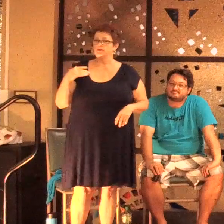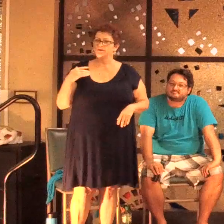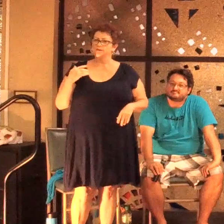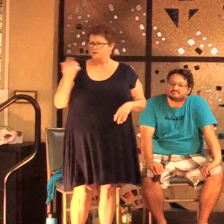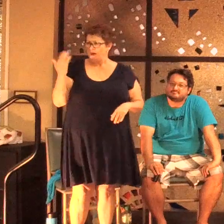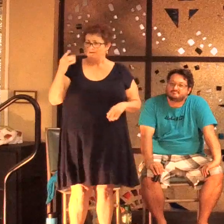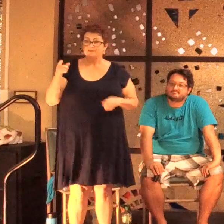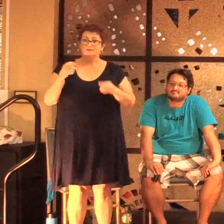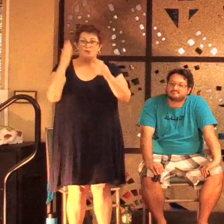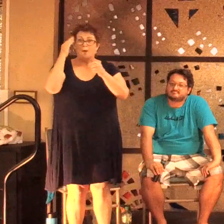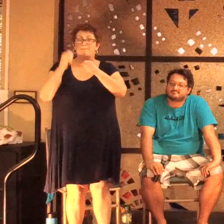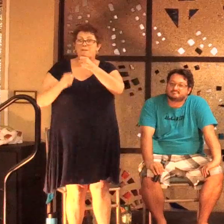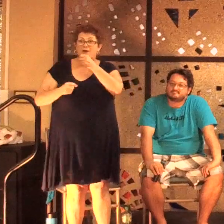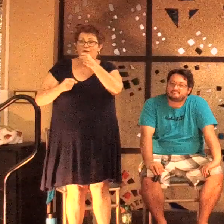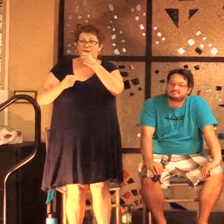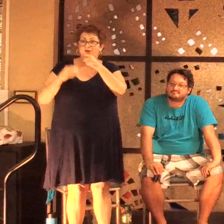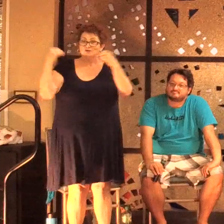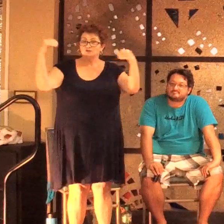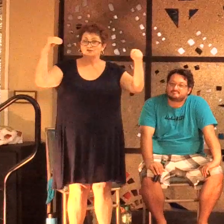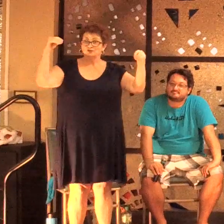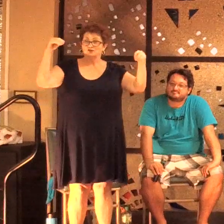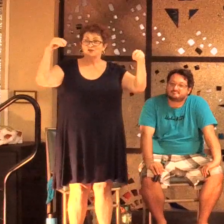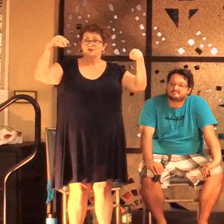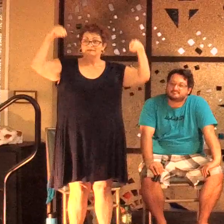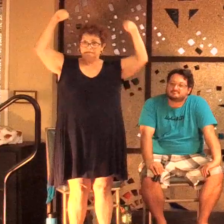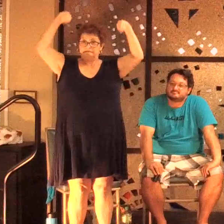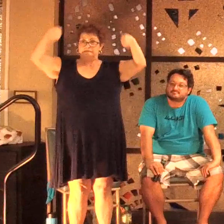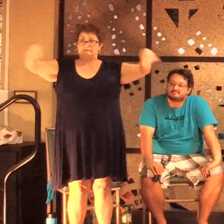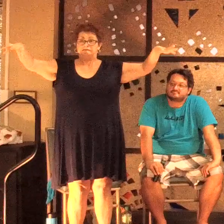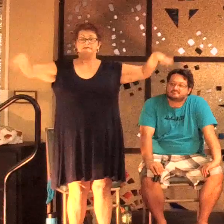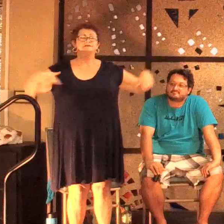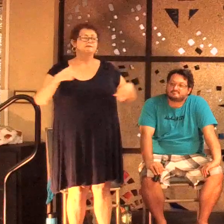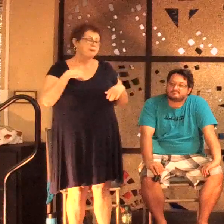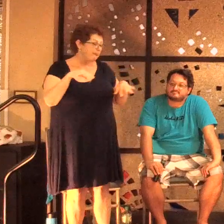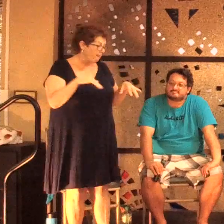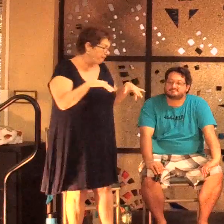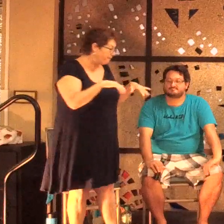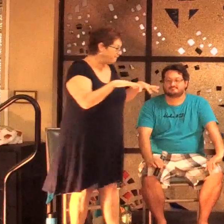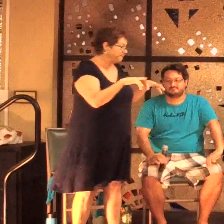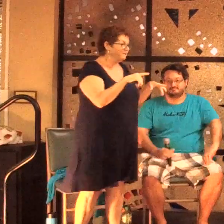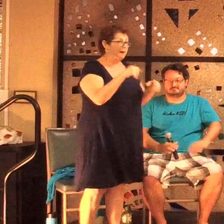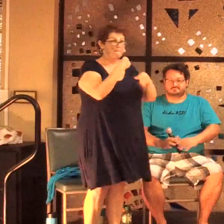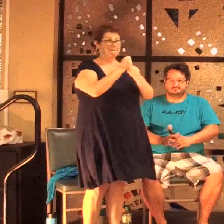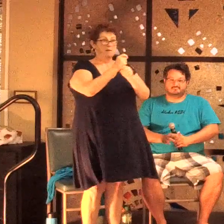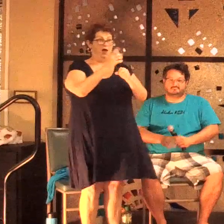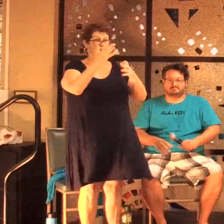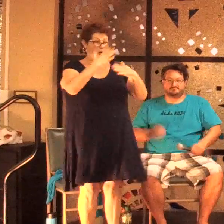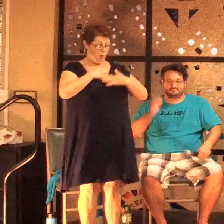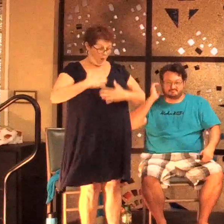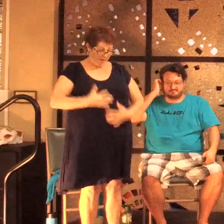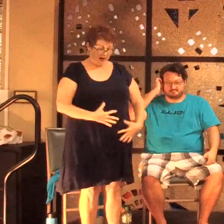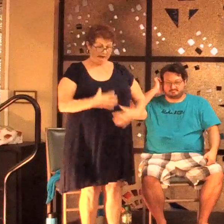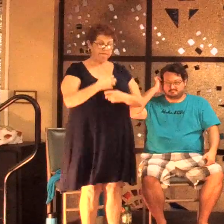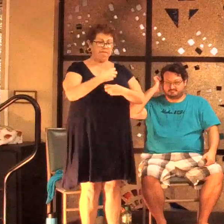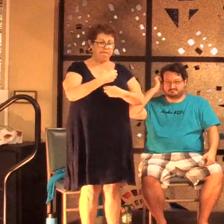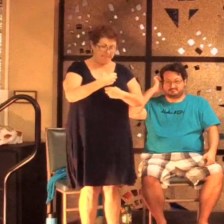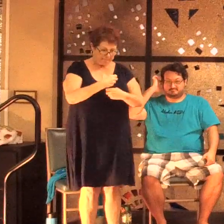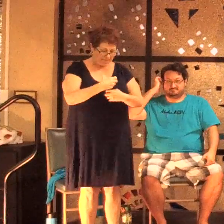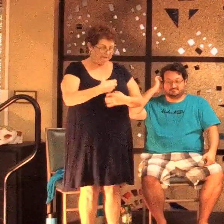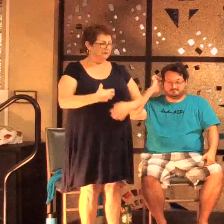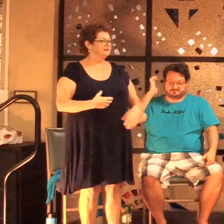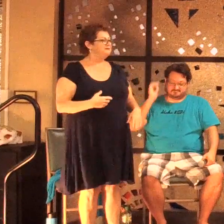And my mom was there like, okay, come. You know the microphone in the store? I was wandering off,